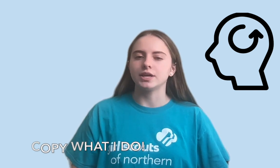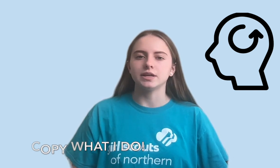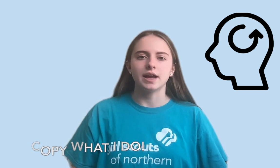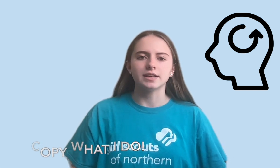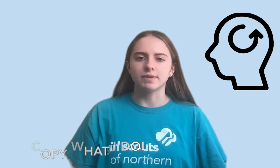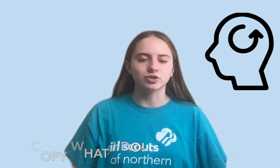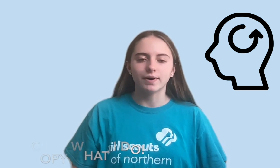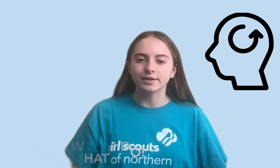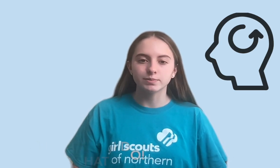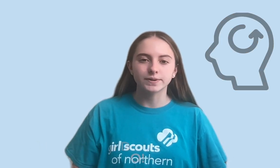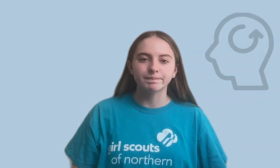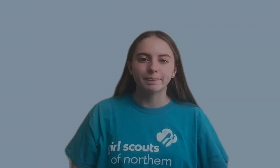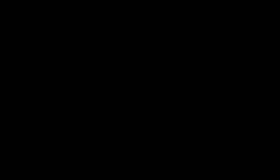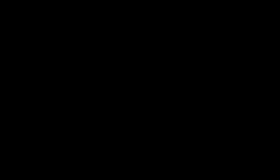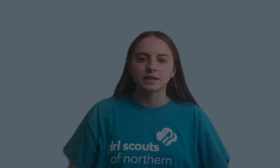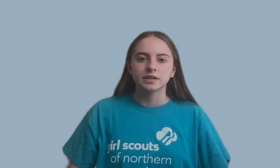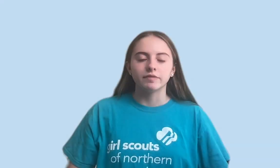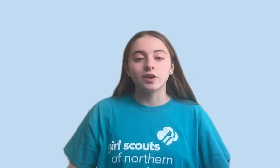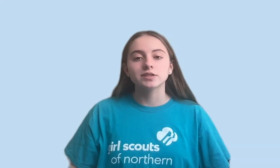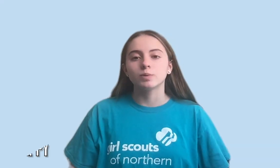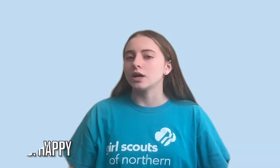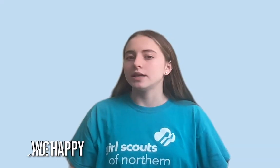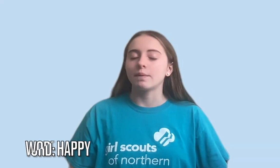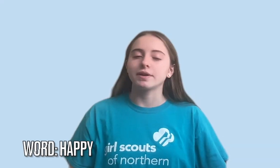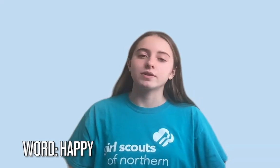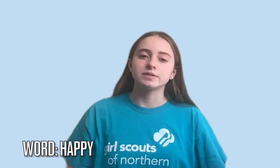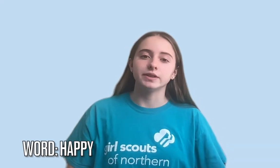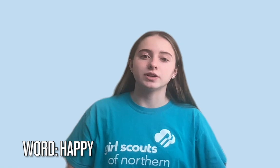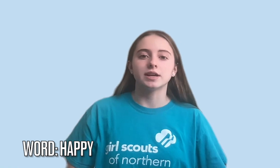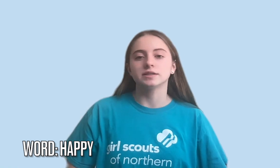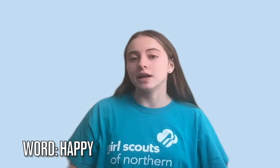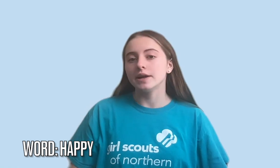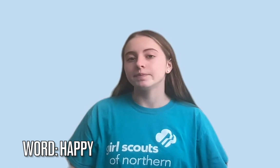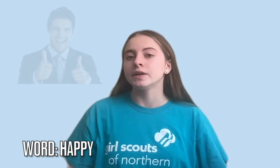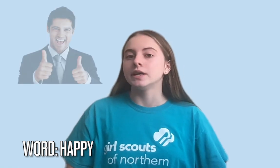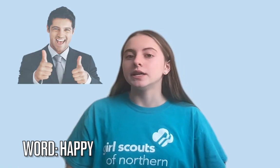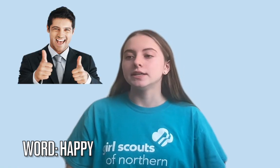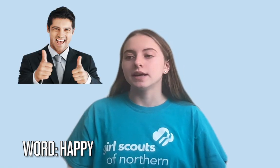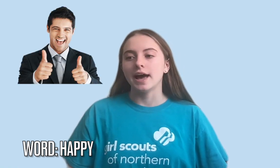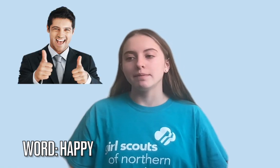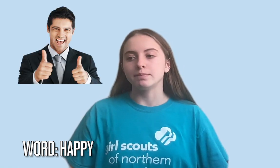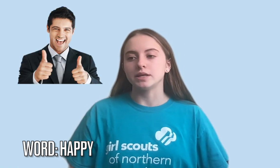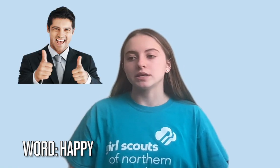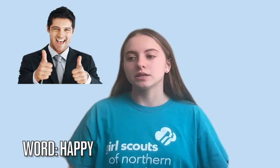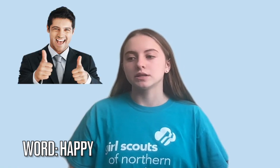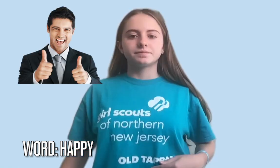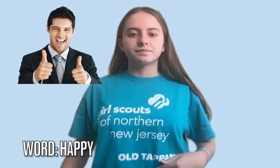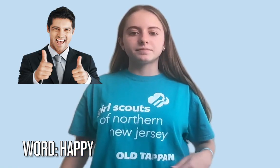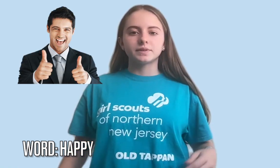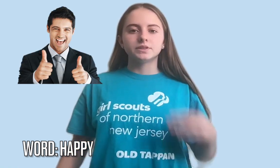everything as much as possible. The first word that we're going to be learning today is happy. So